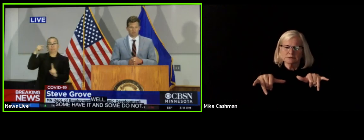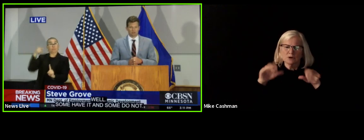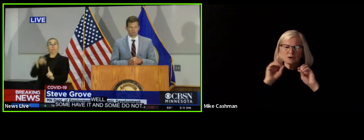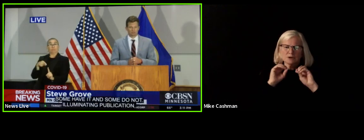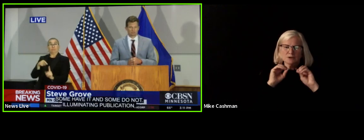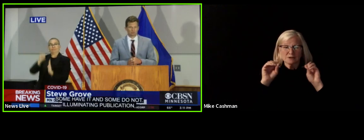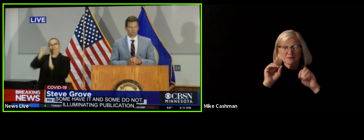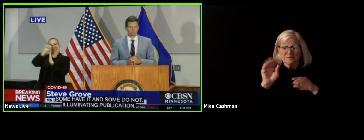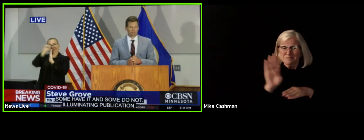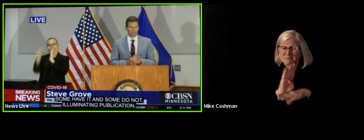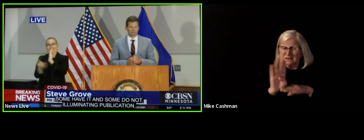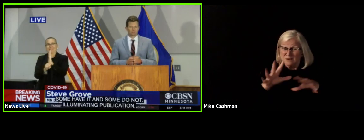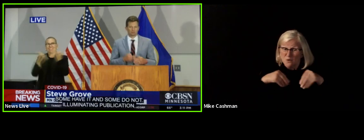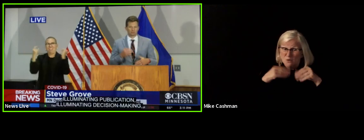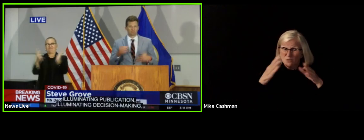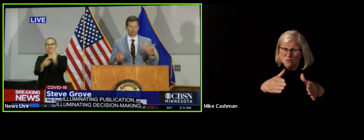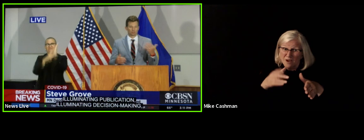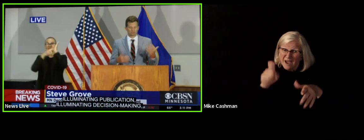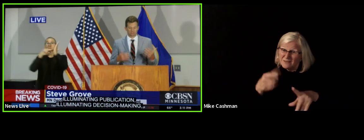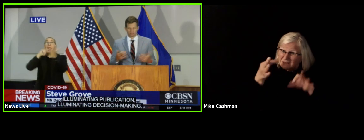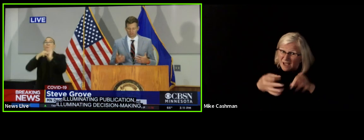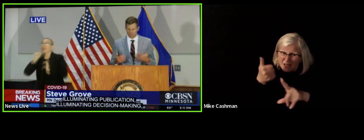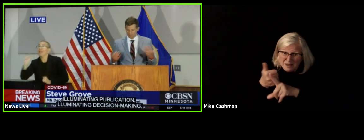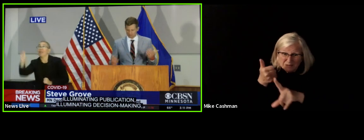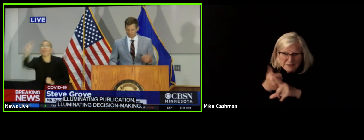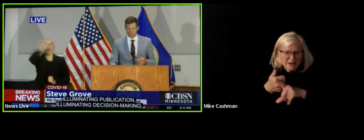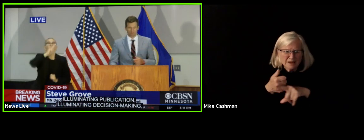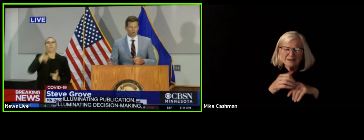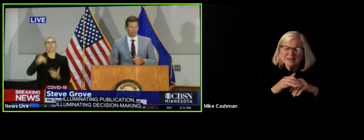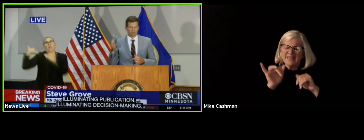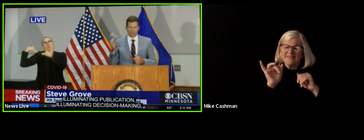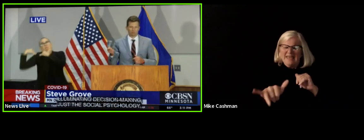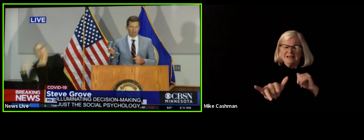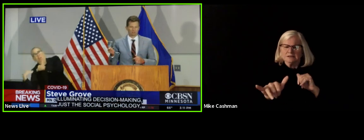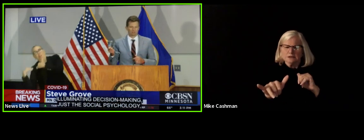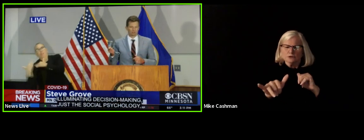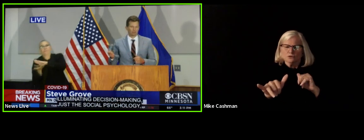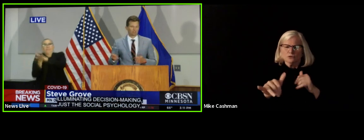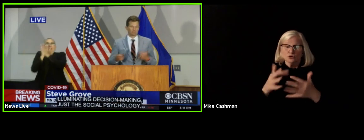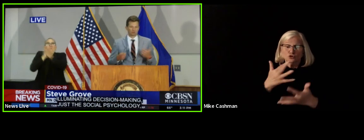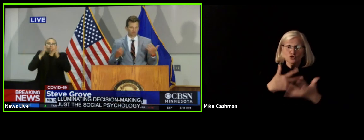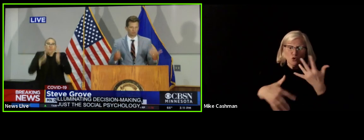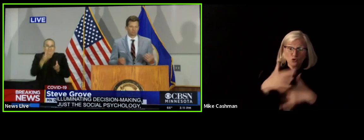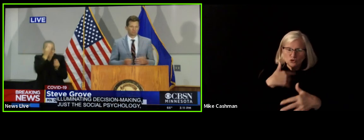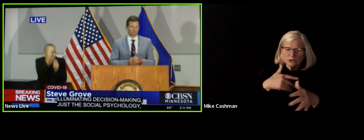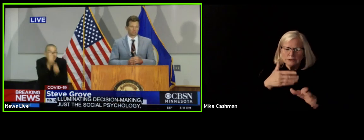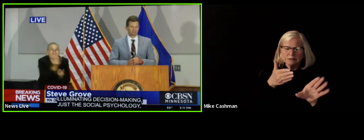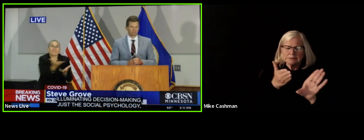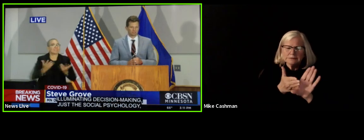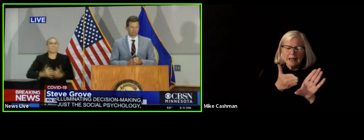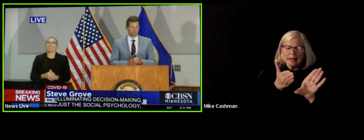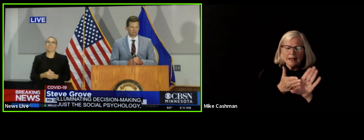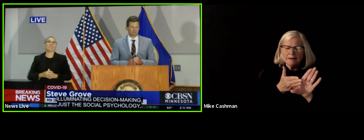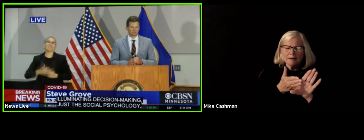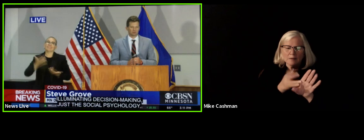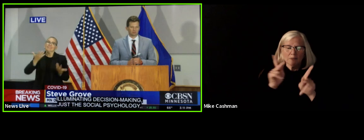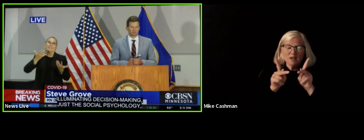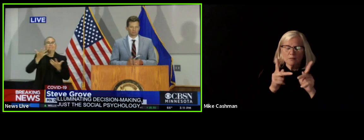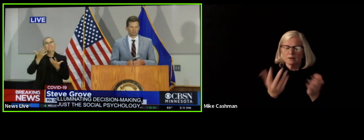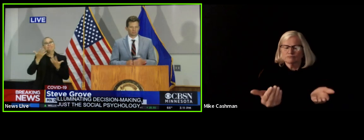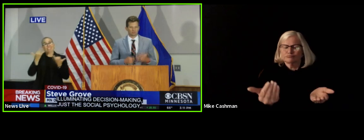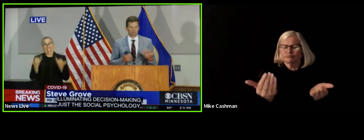about just the social psychology, not having to make so many decisions. Just knowing that you pick up a mask when you go out, that's part of your routine, and in businesses, it has to be part of